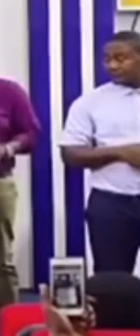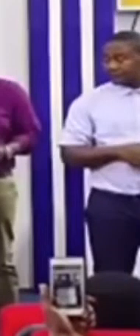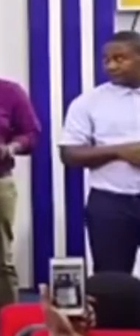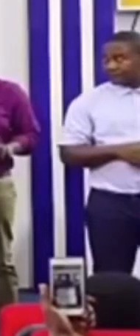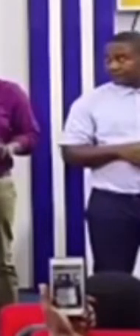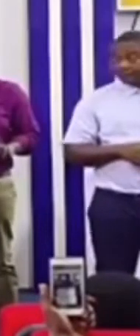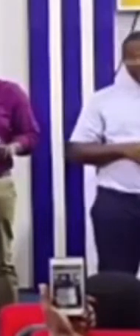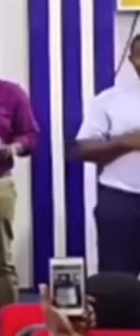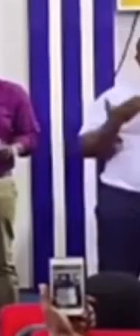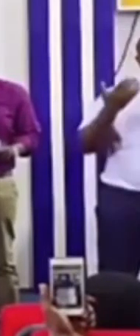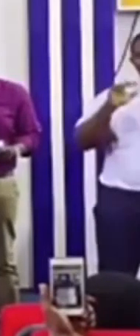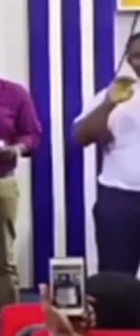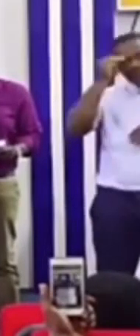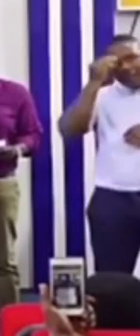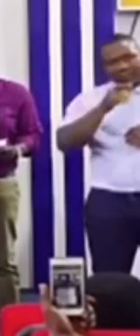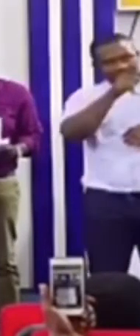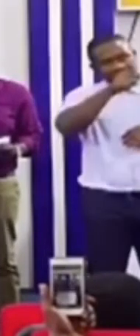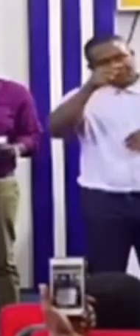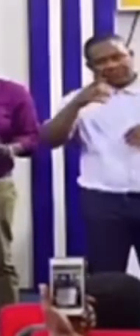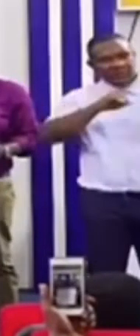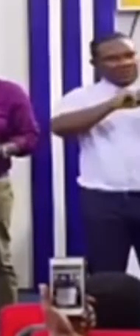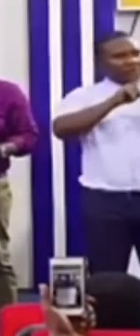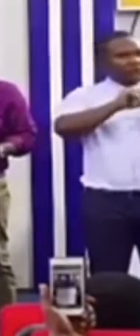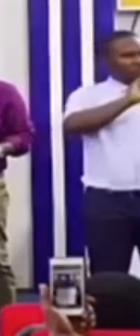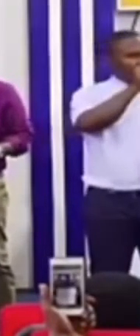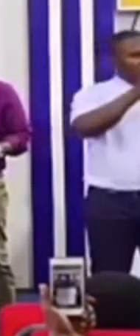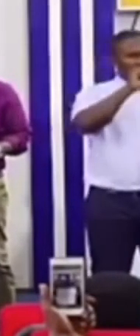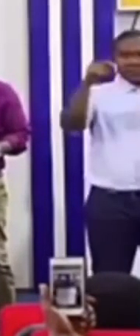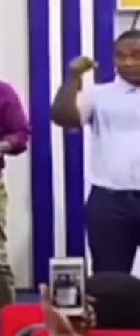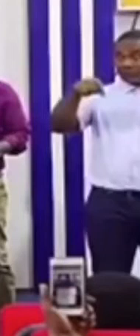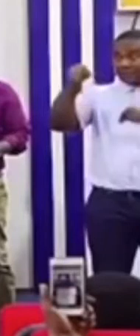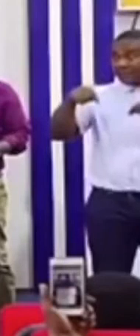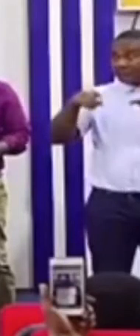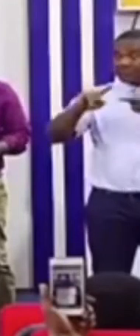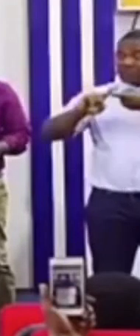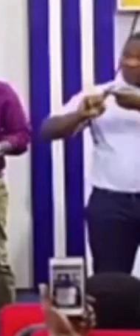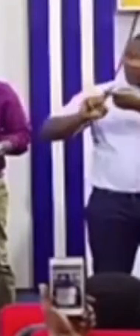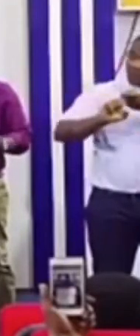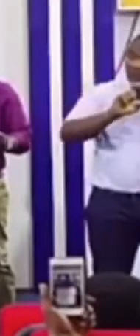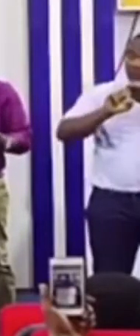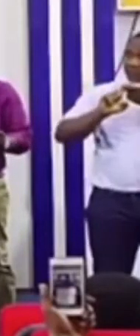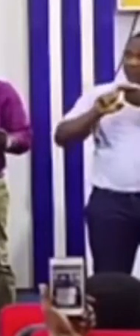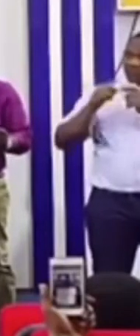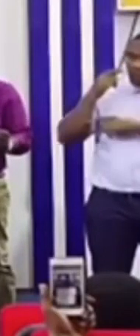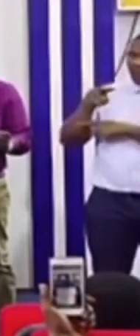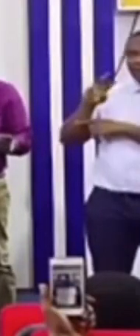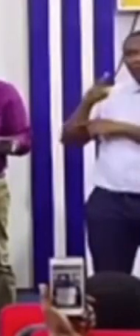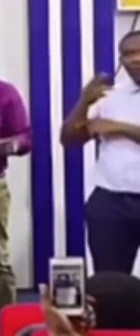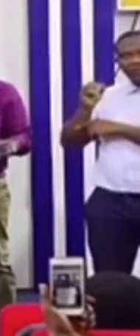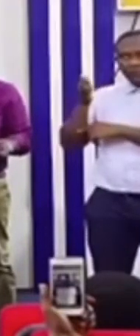Ministers of state, heads of agencies, our partners, I can see the WHO here,